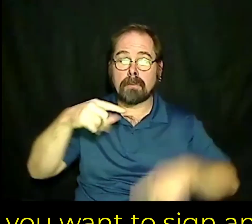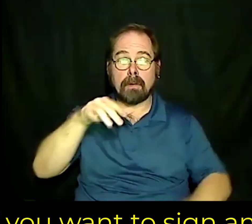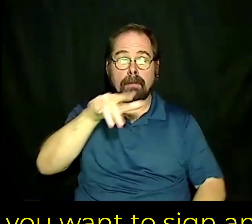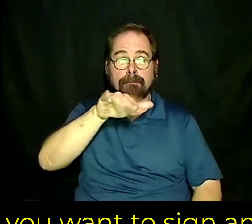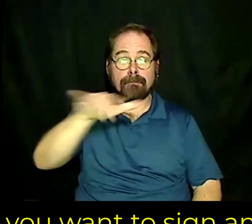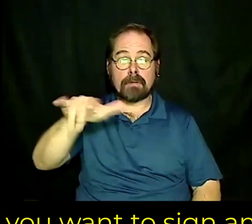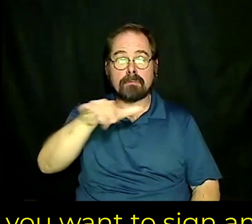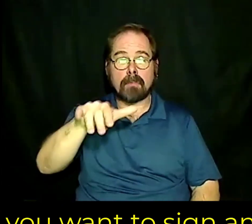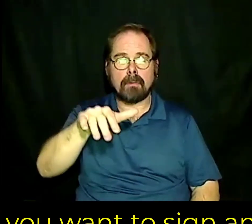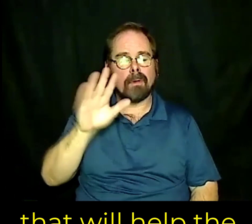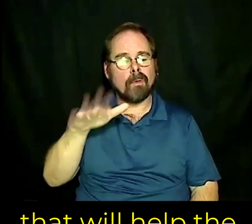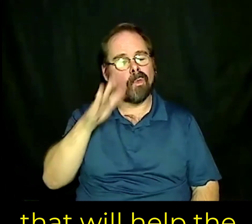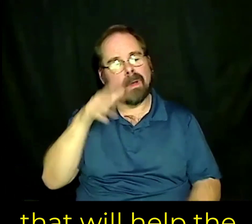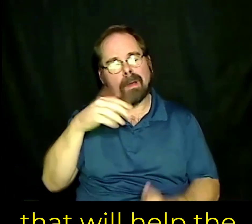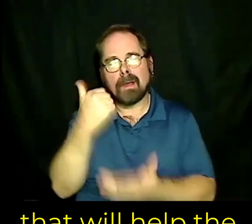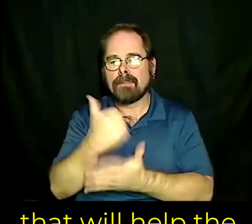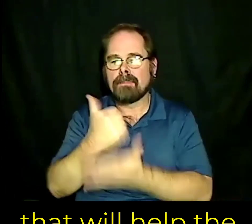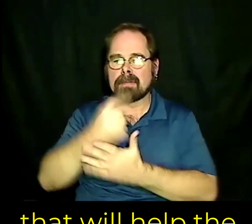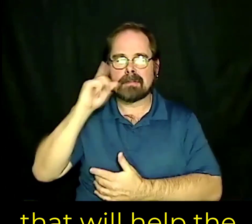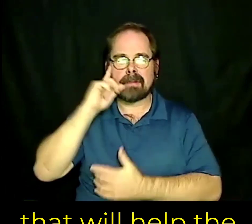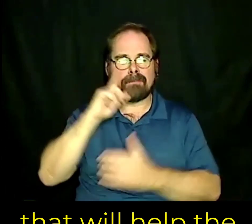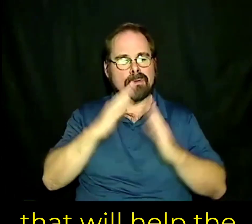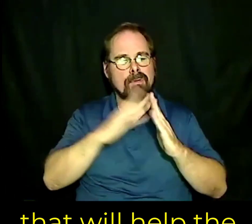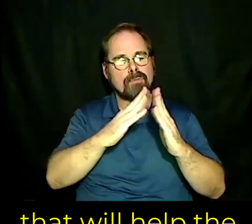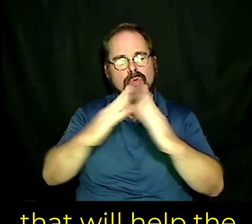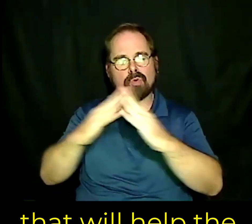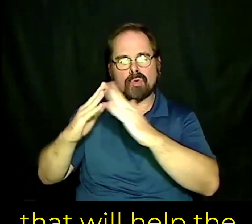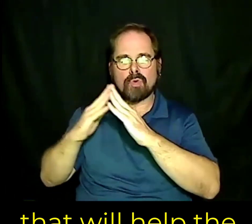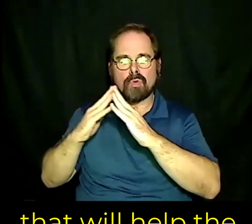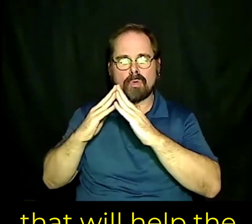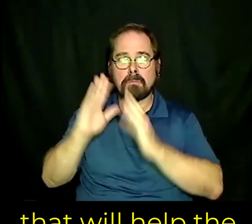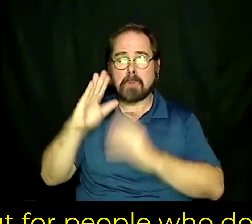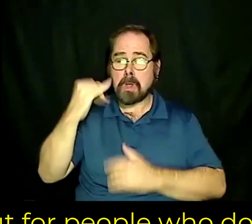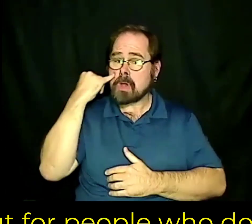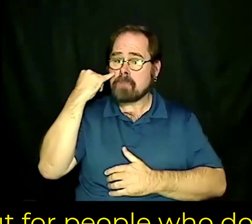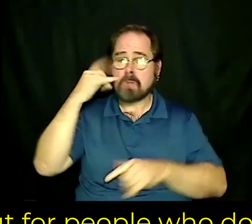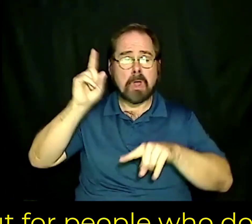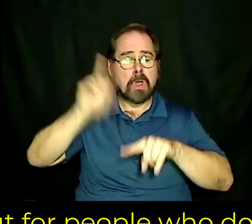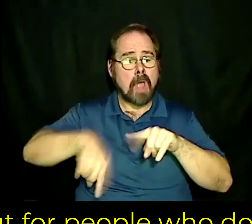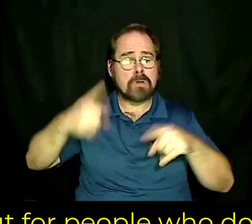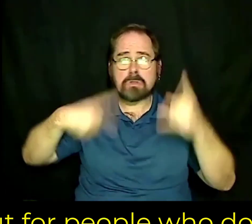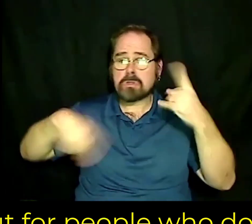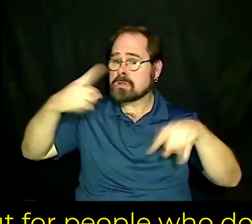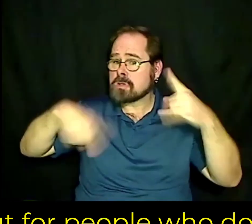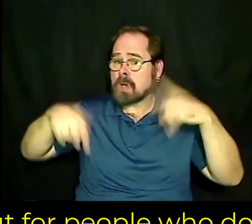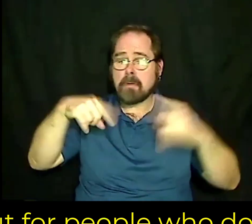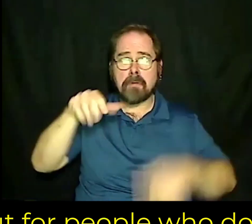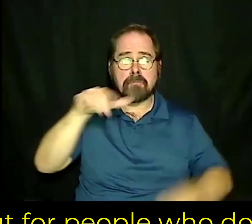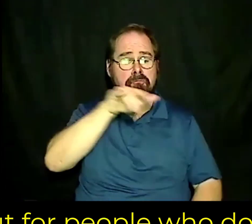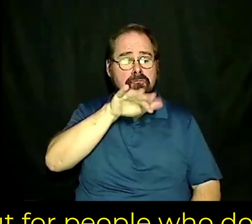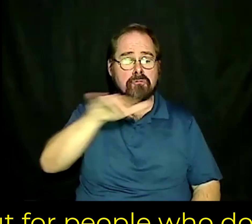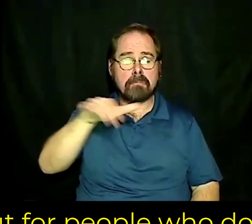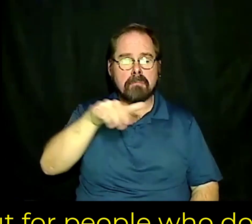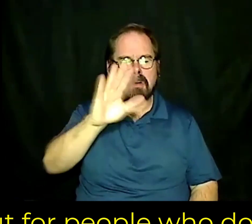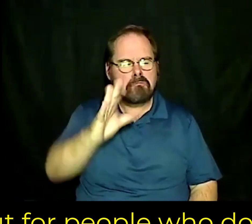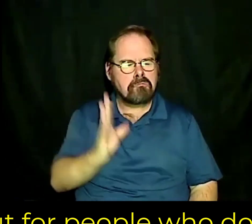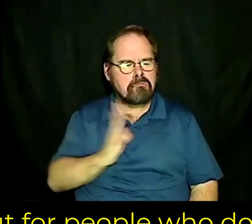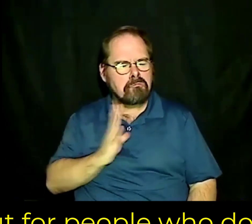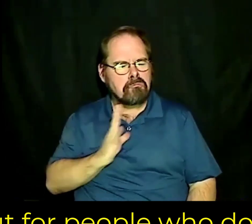If you do know sign or finger spelling, it's very helpful to our community. However, if you don't know sign